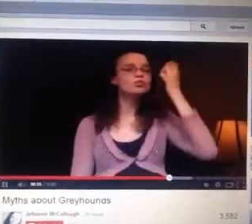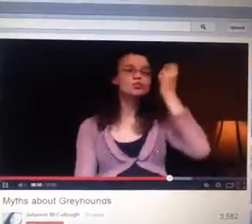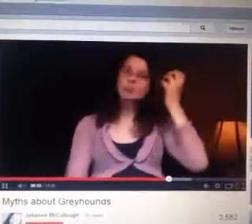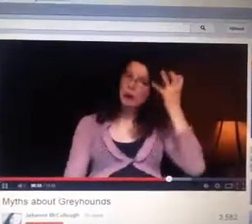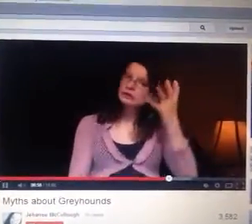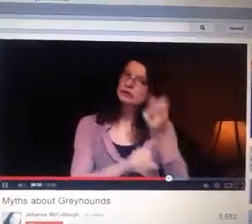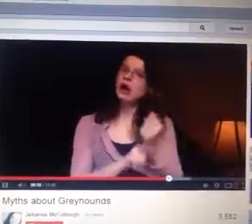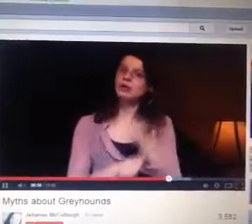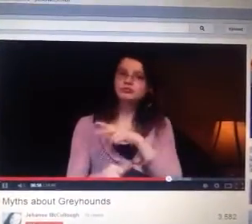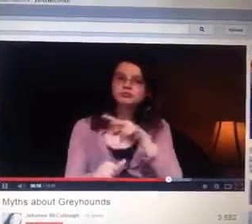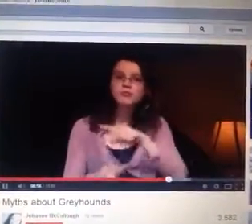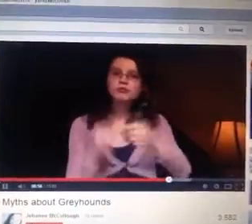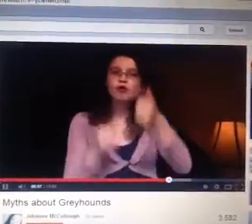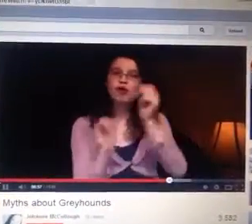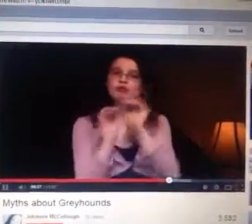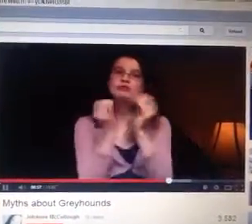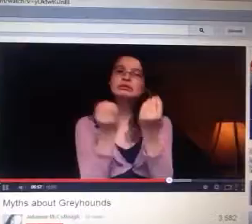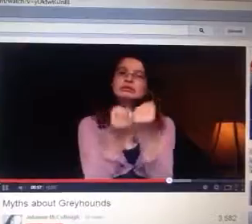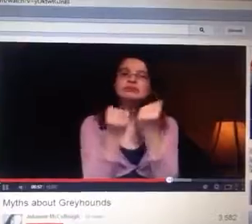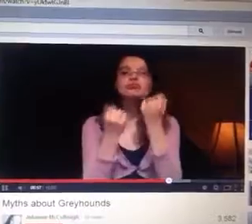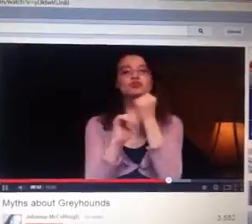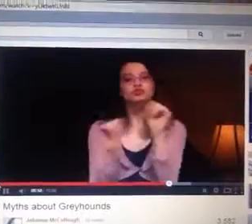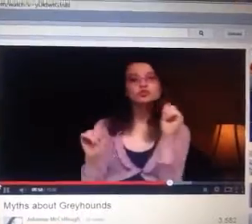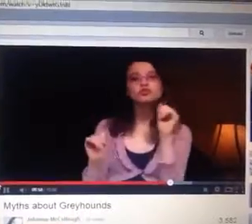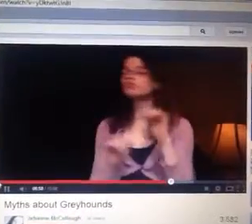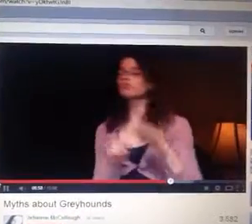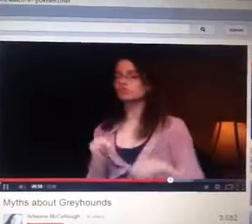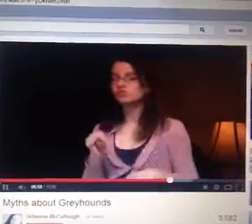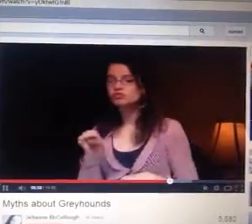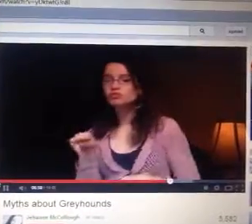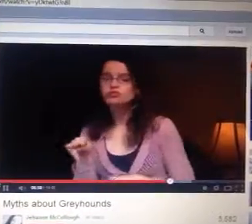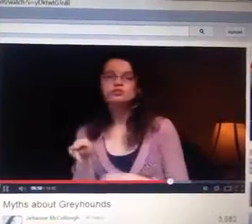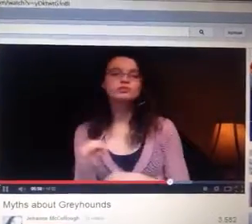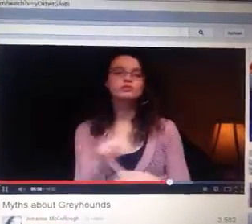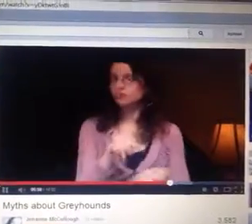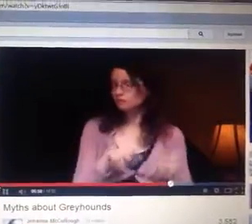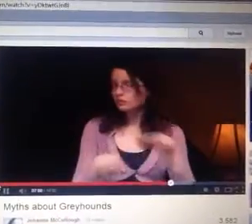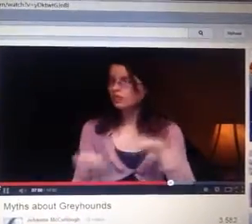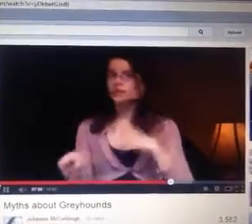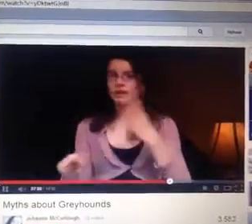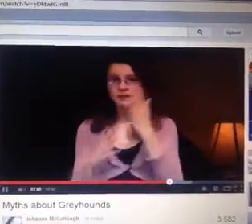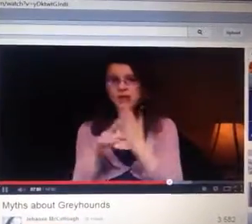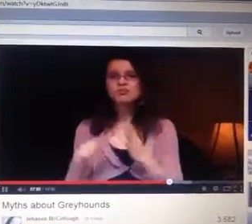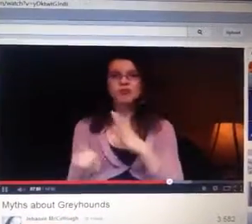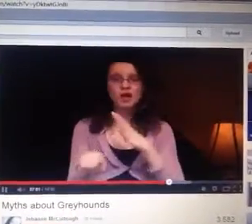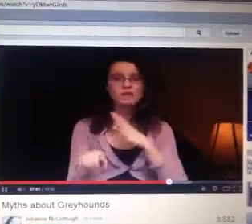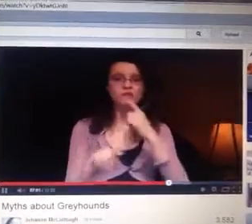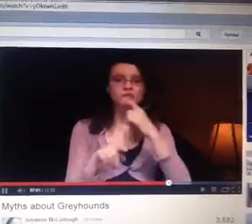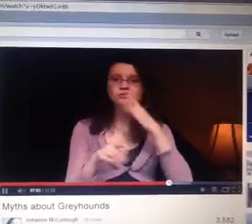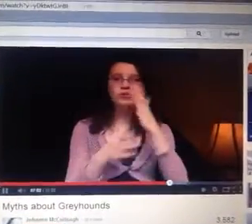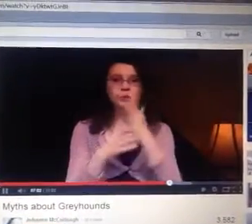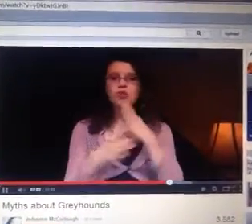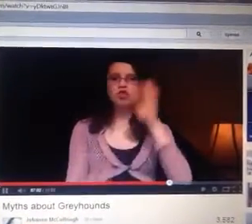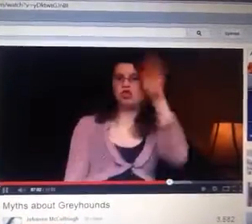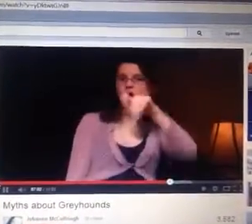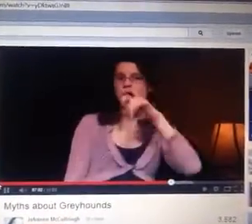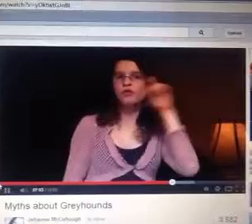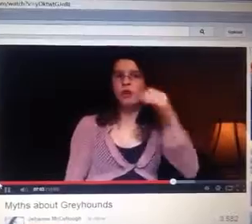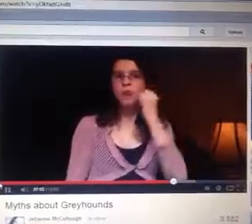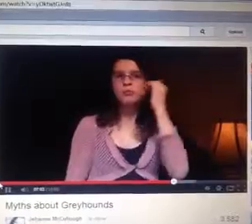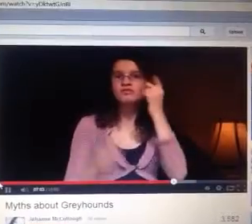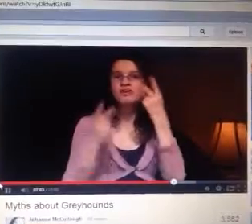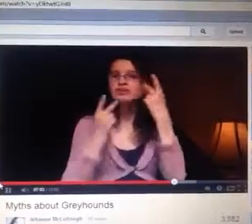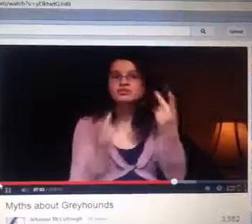I'm going to tell you about how I obtained my greyhound. I was looking into different rescue organizations.